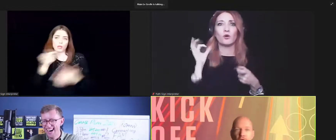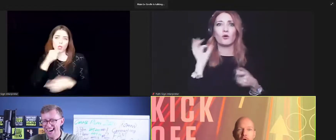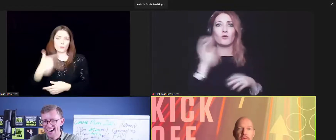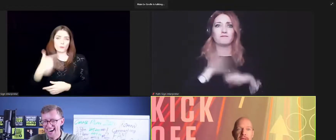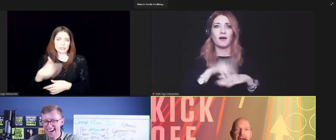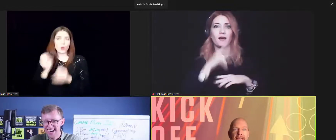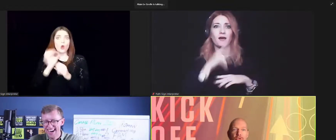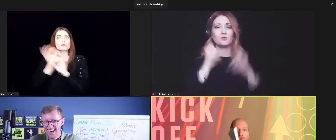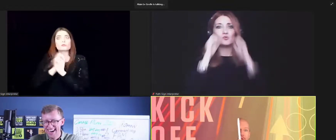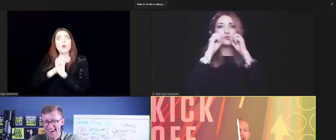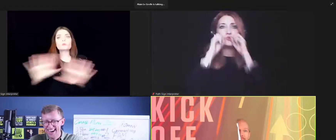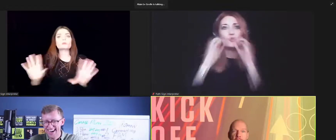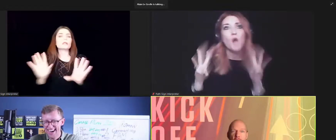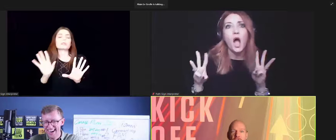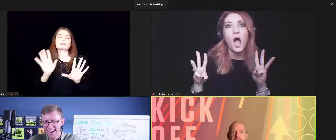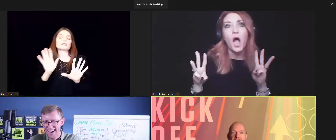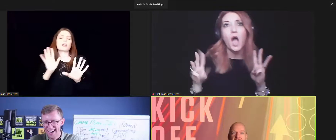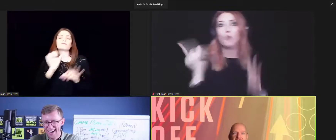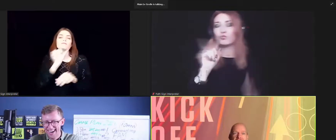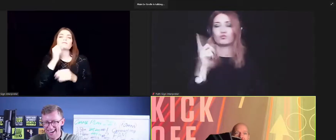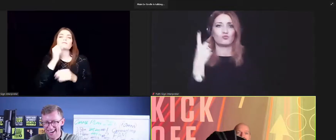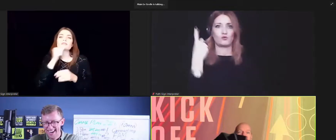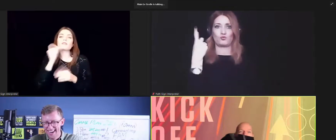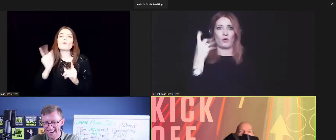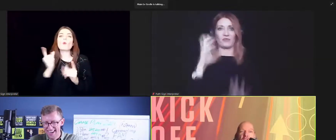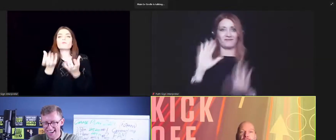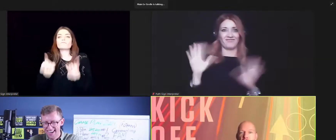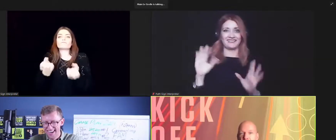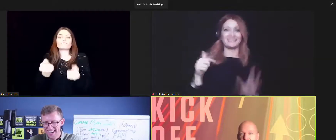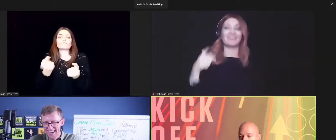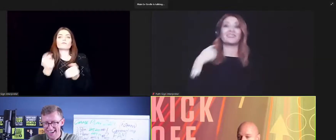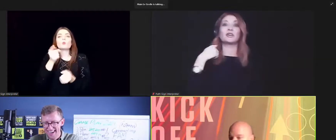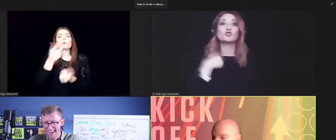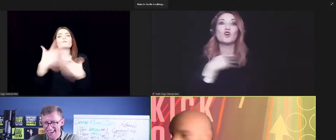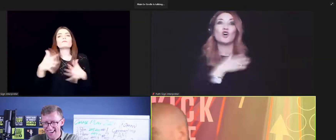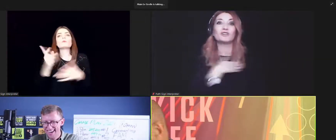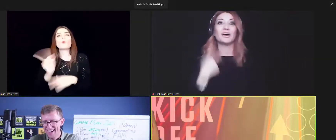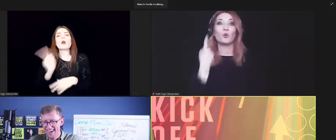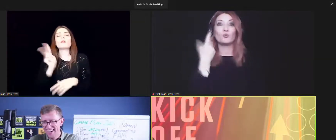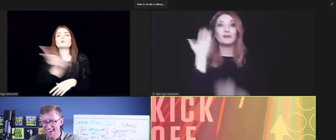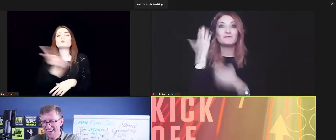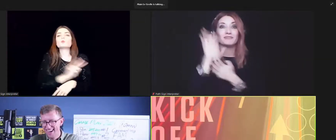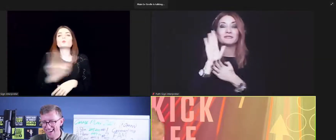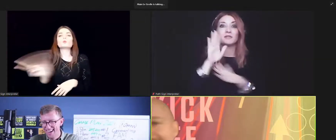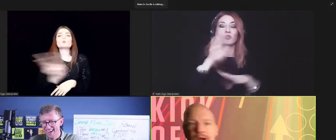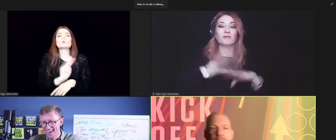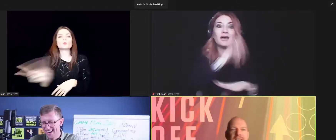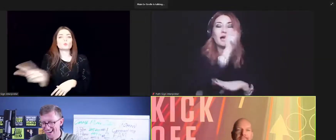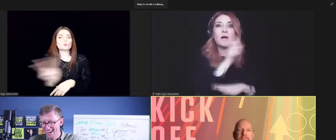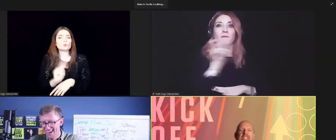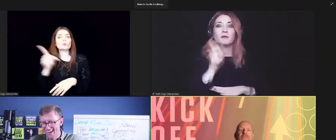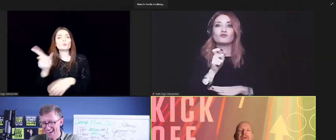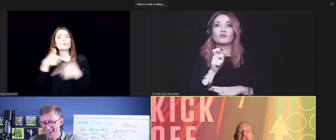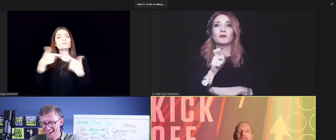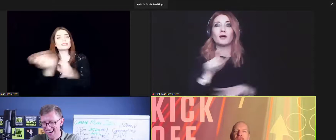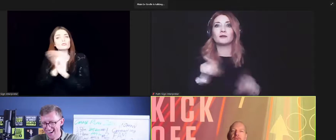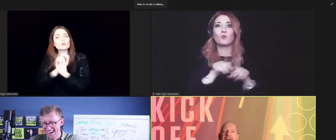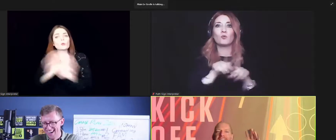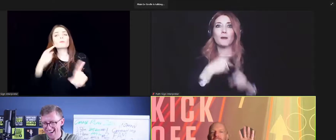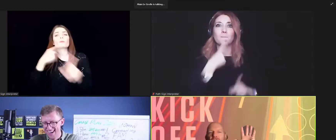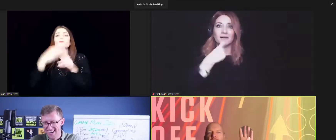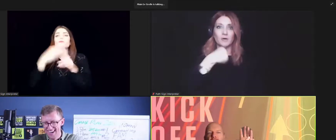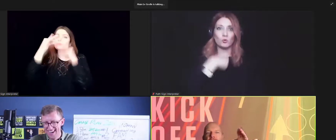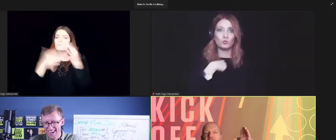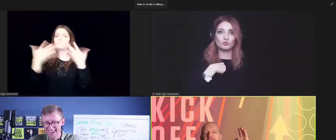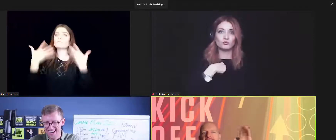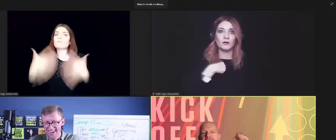don't know. Do you have books? I have so much books. I wrote so much the last hours. It's painful. I